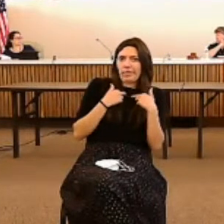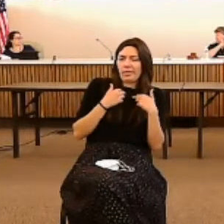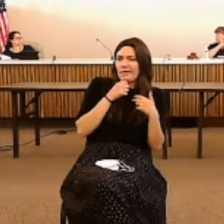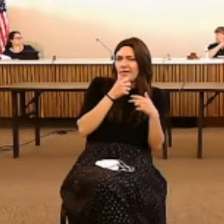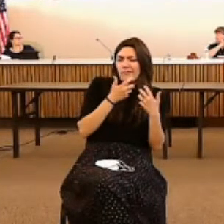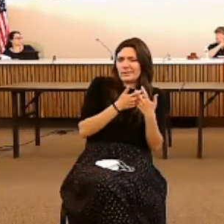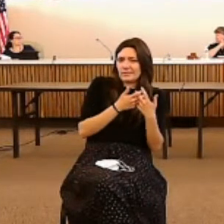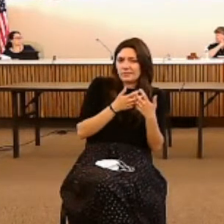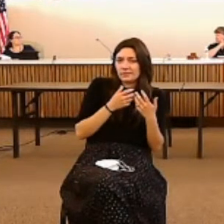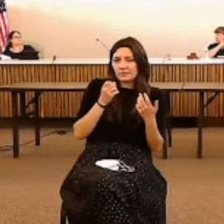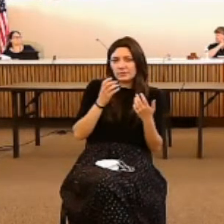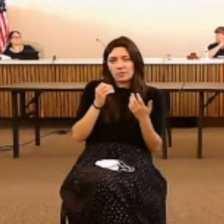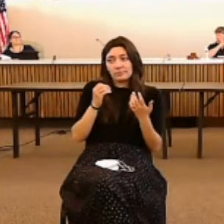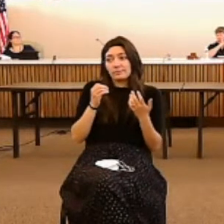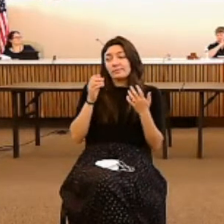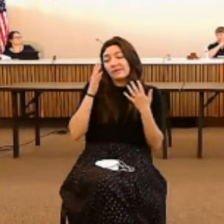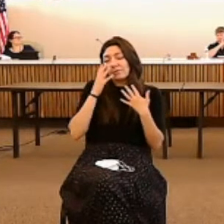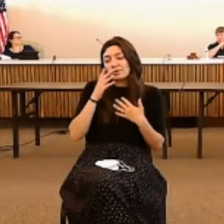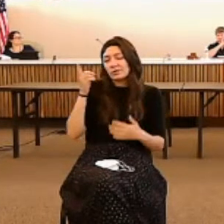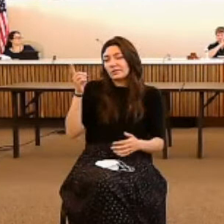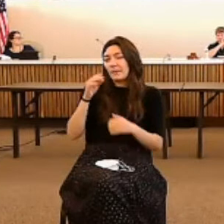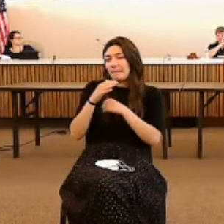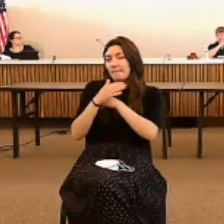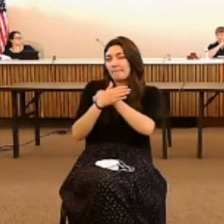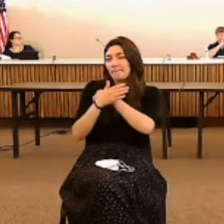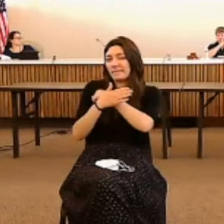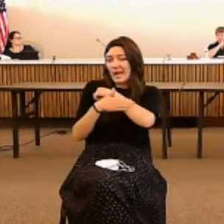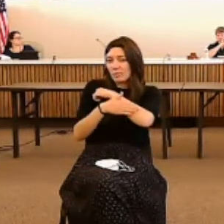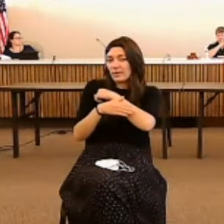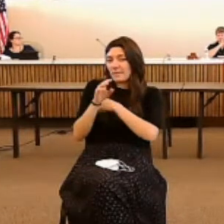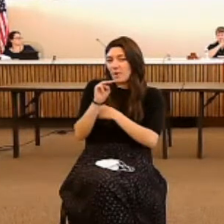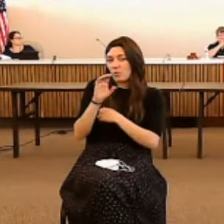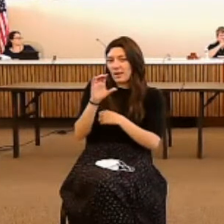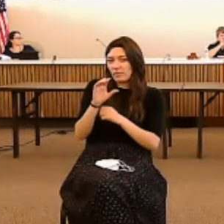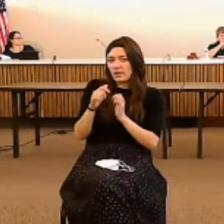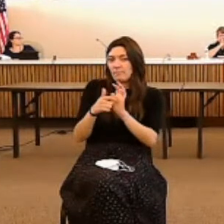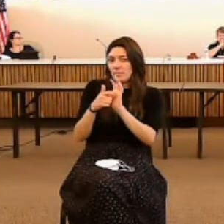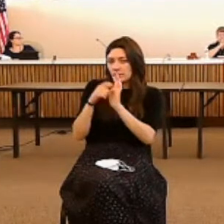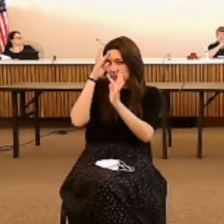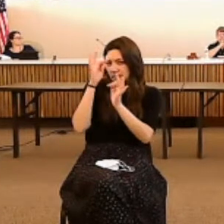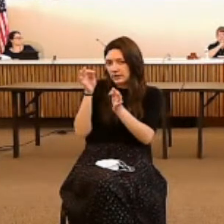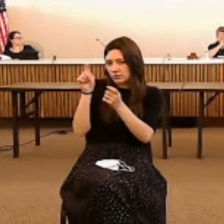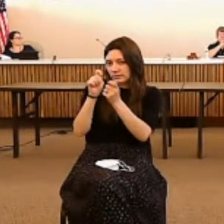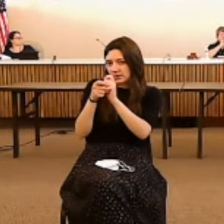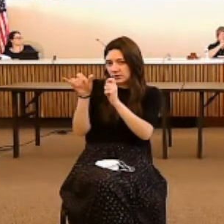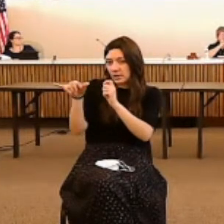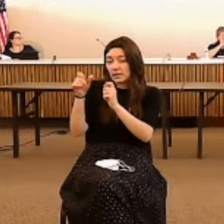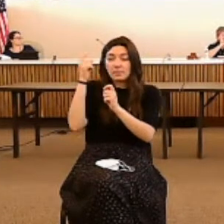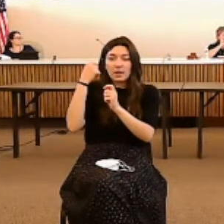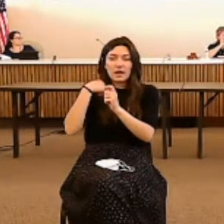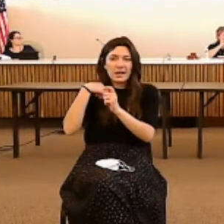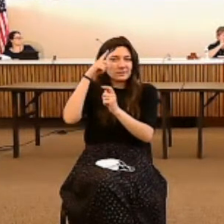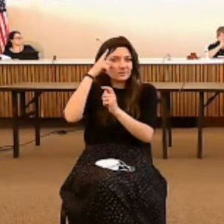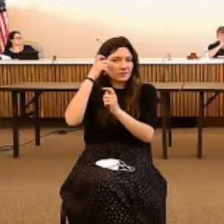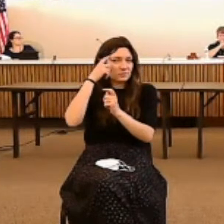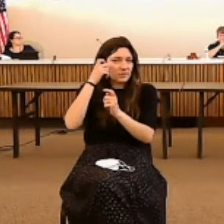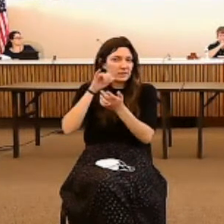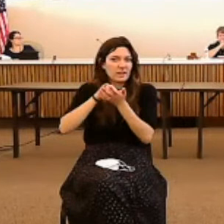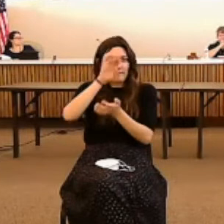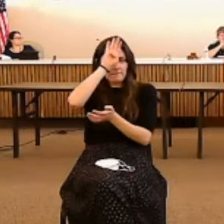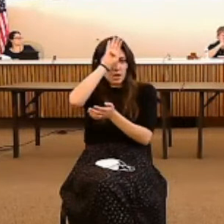ultimate traffic decision. But like I said, I think our fire marshal is going to push back mightily.